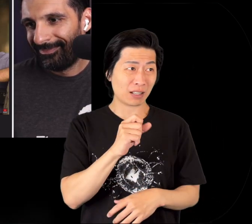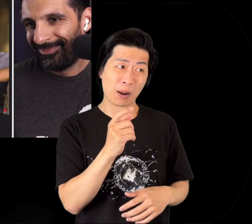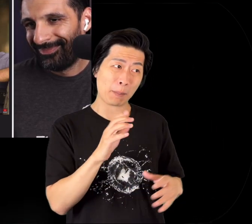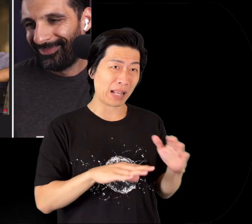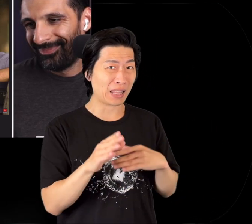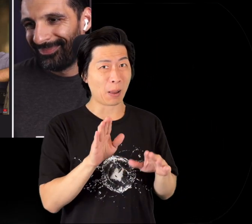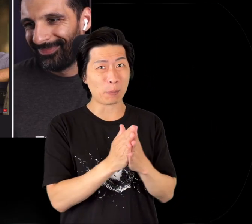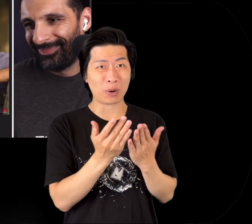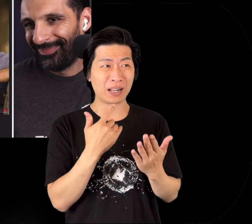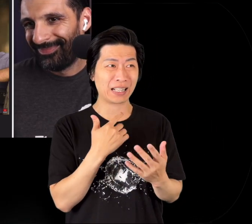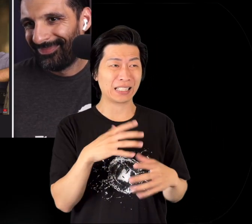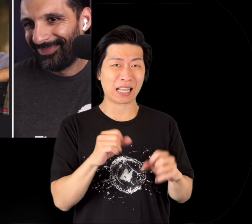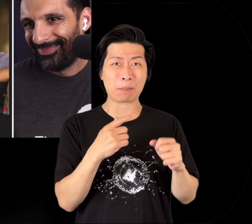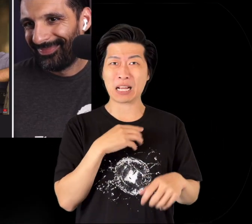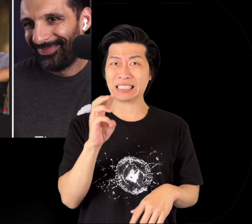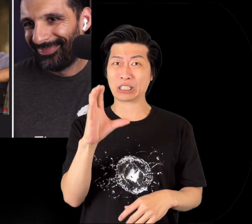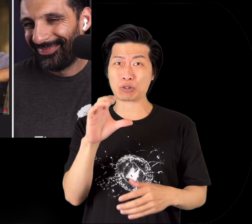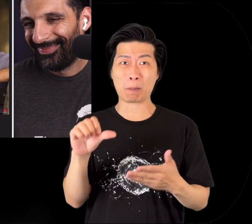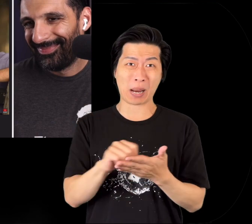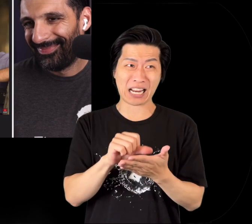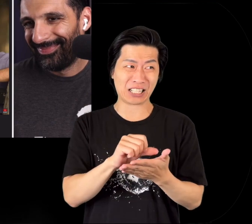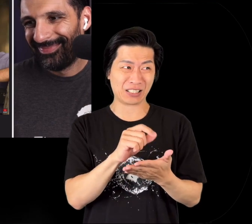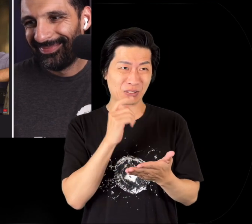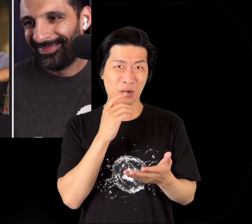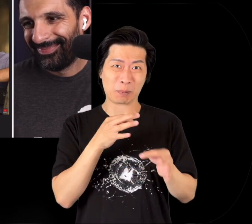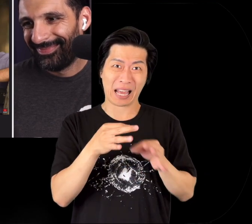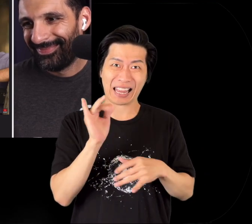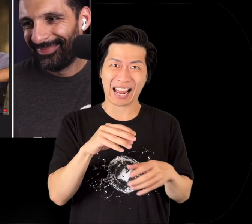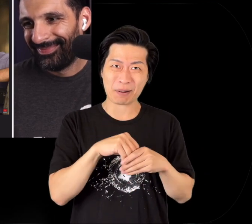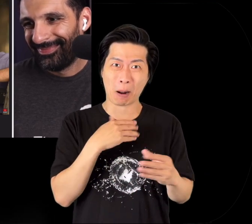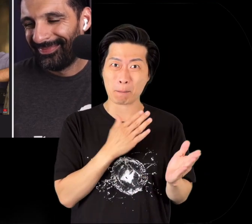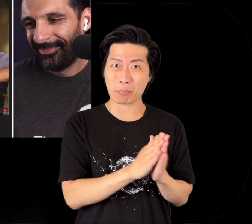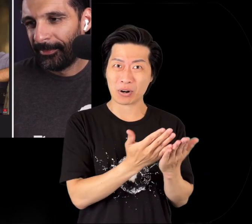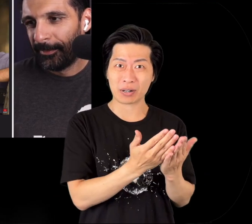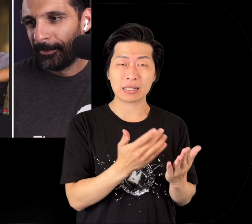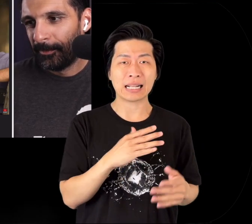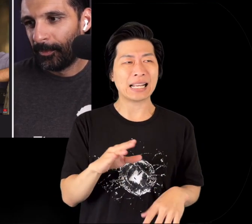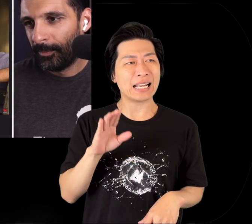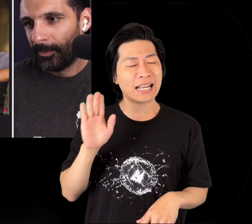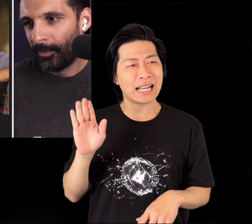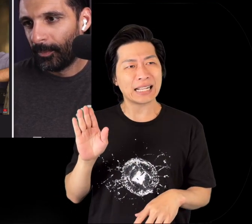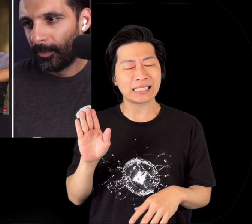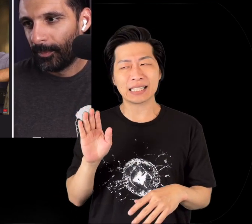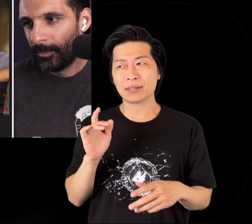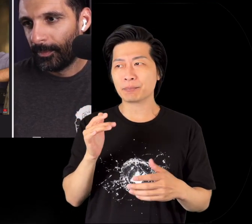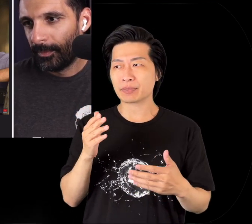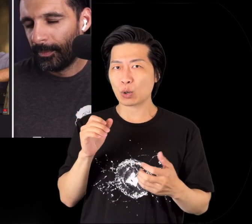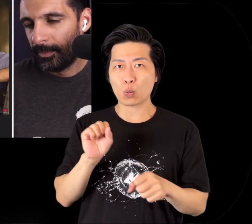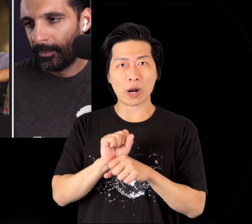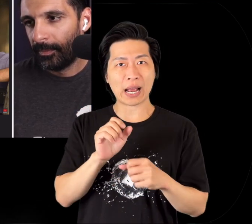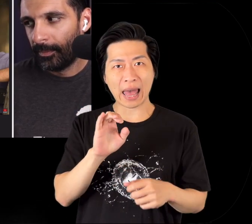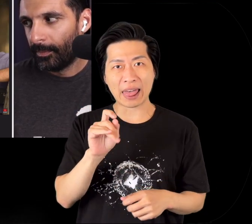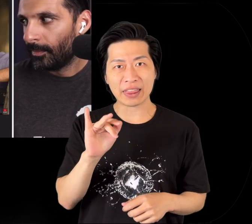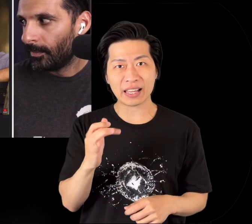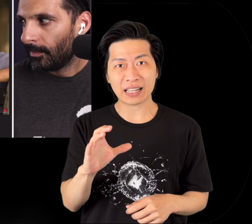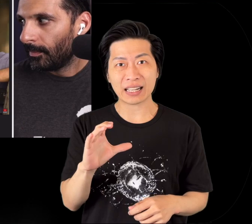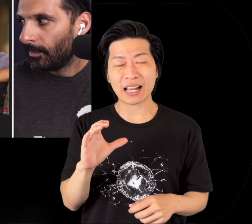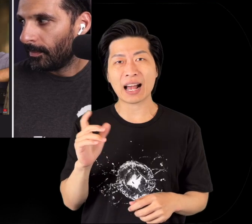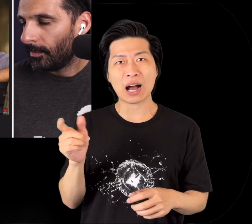me 600 pages to explain. But I tell you, it is epic the way he does that.